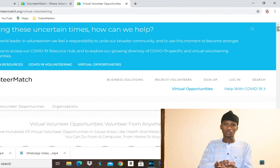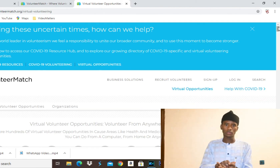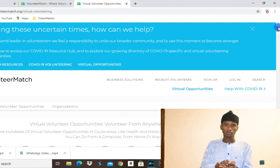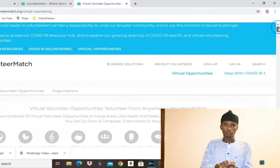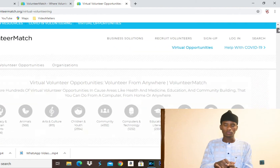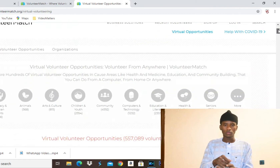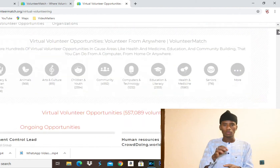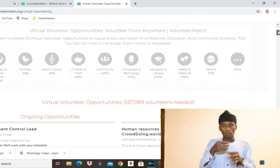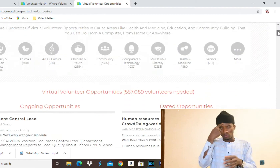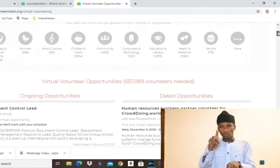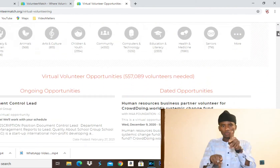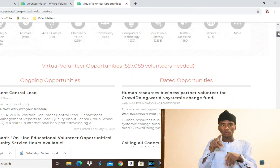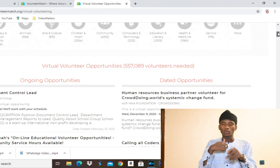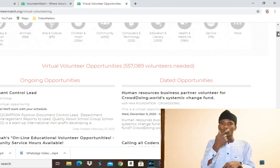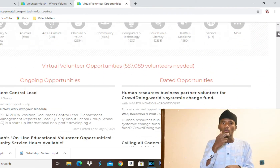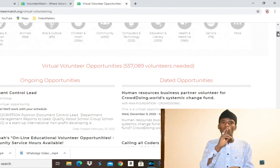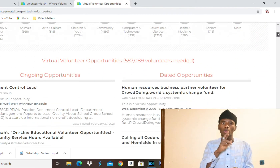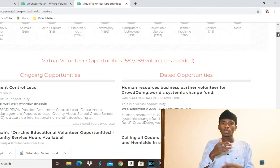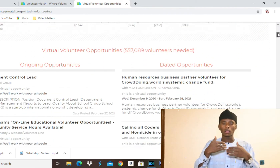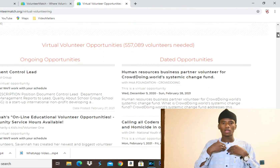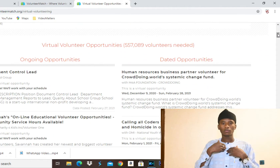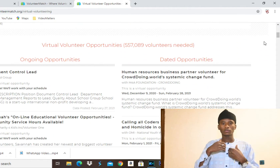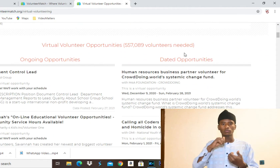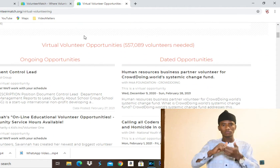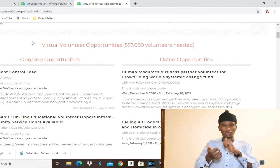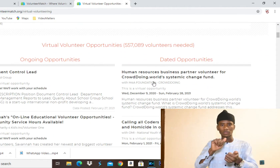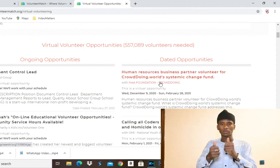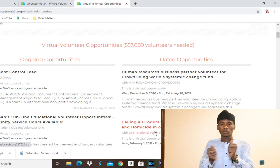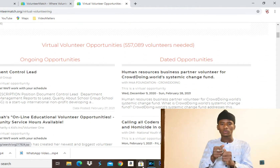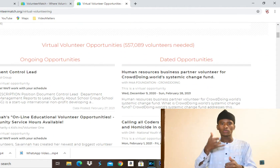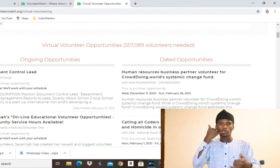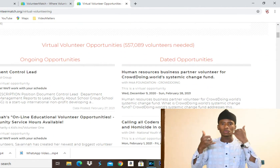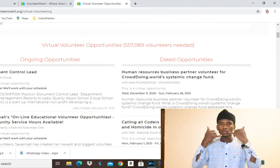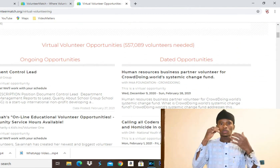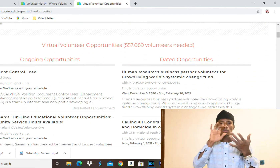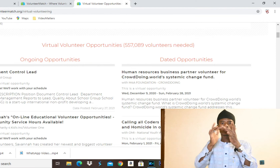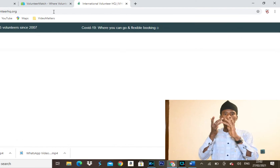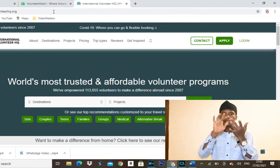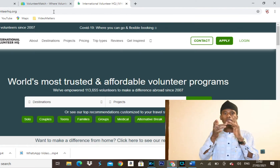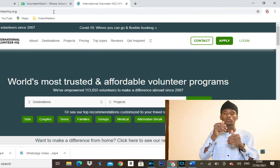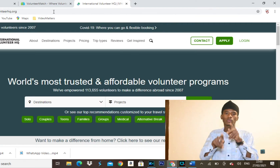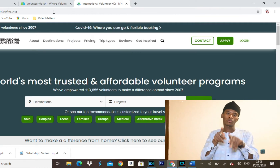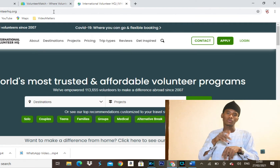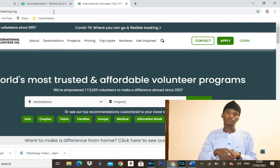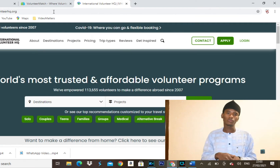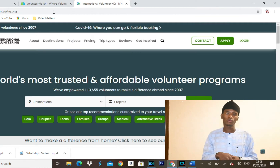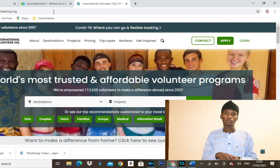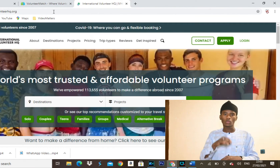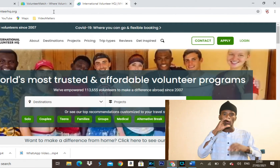for people who are having challenges communicating on a daily basis with people. And there is